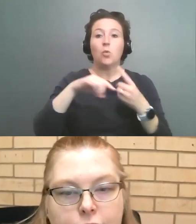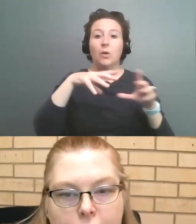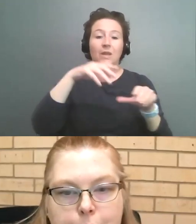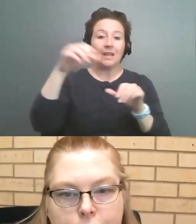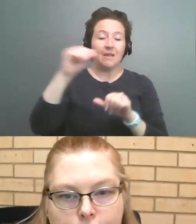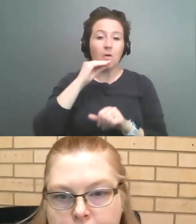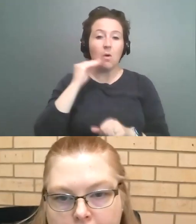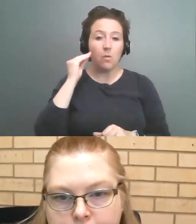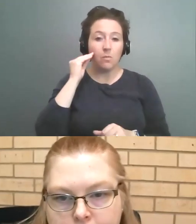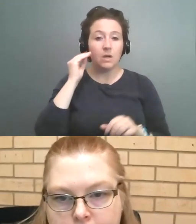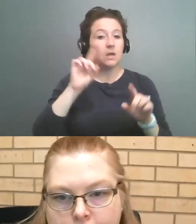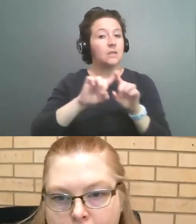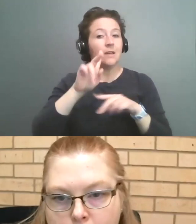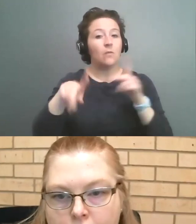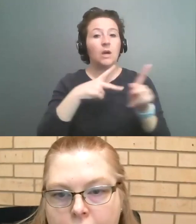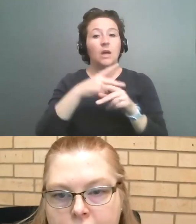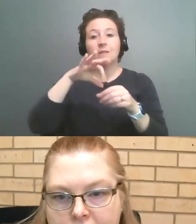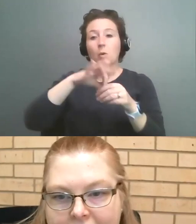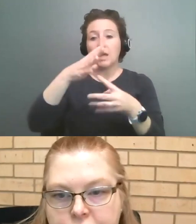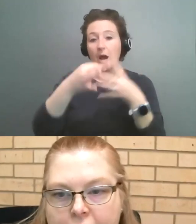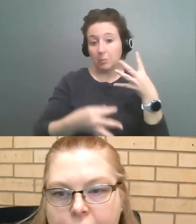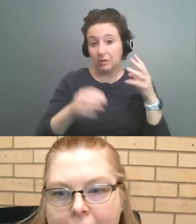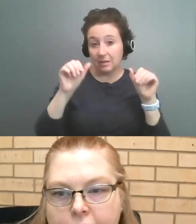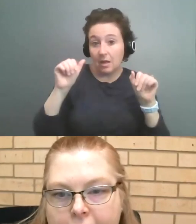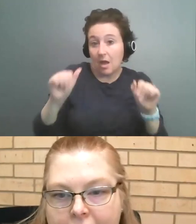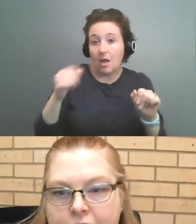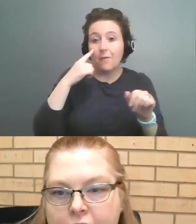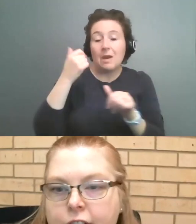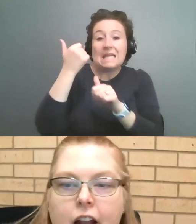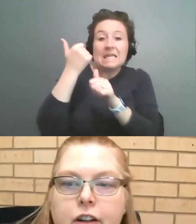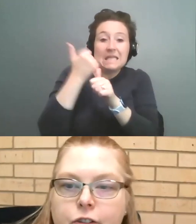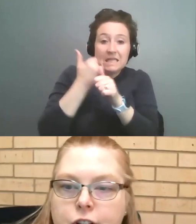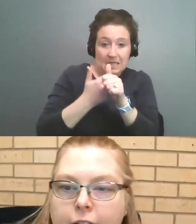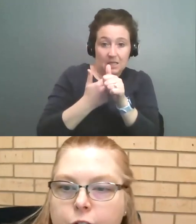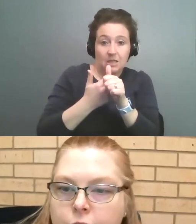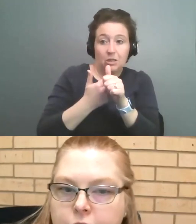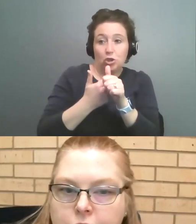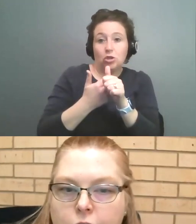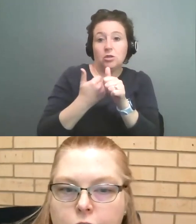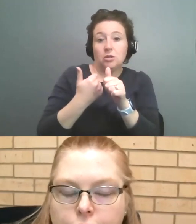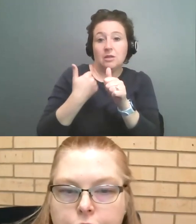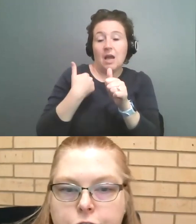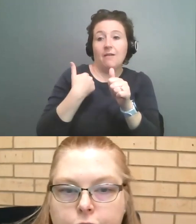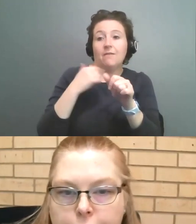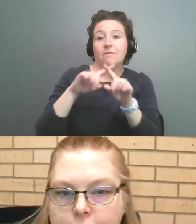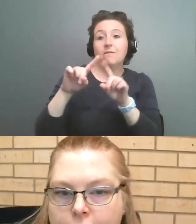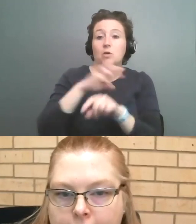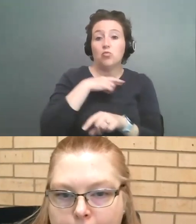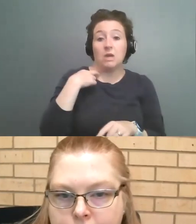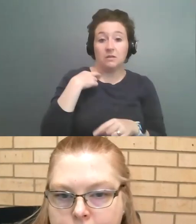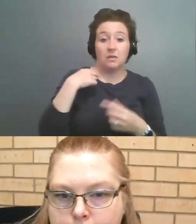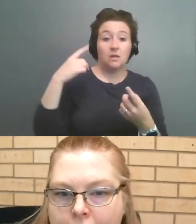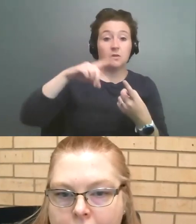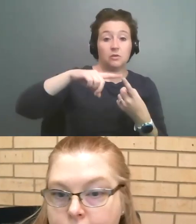There are different types of voting options available to each carry out a different type of risk. First, voting